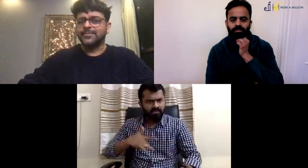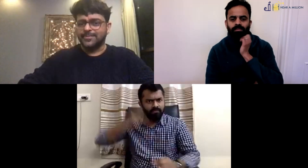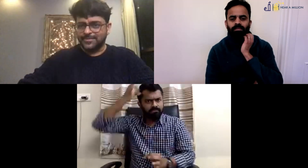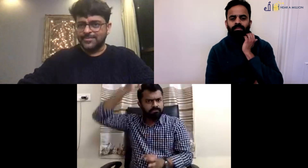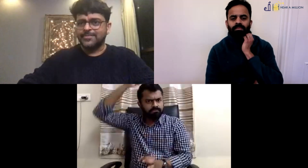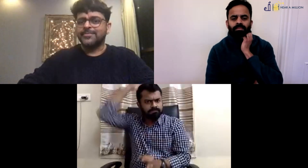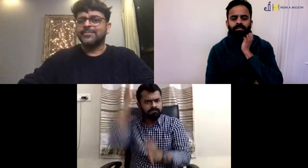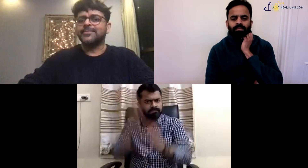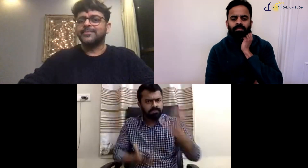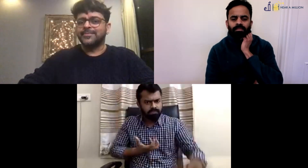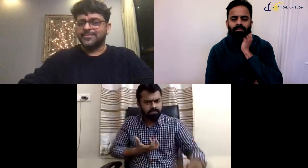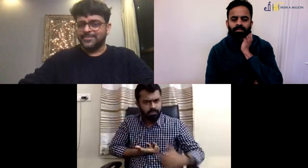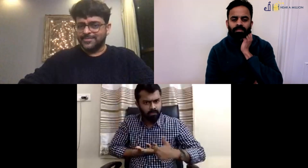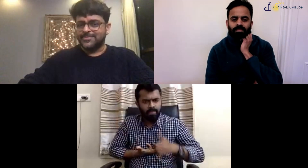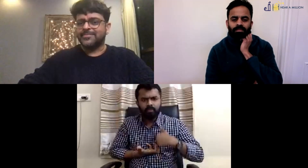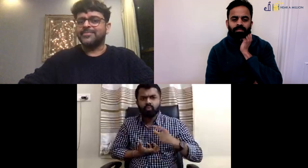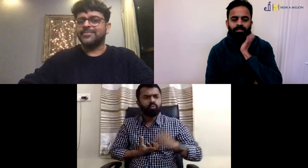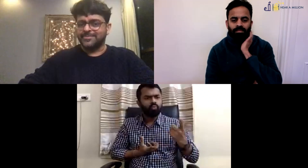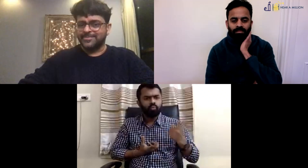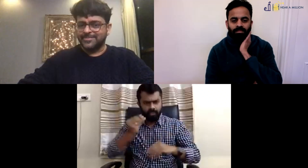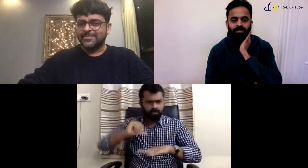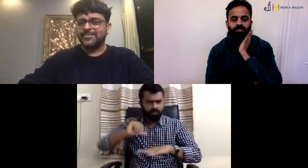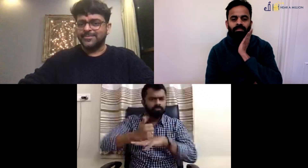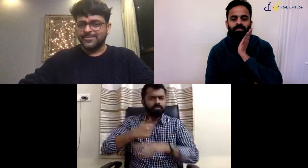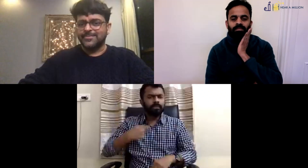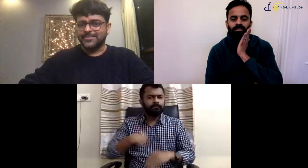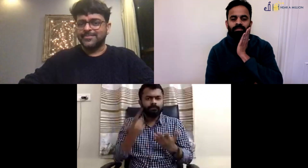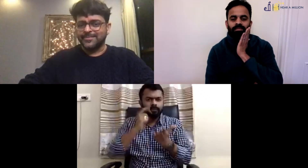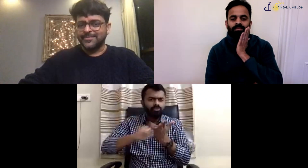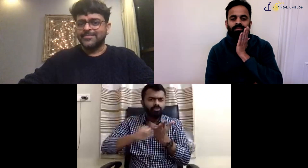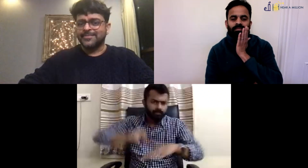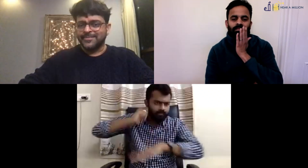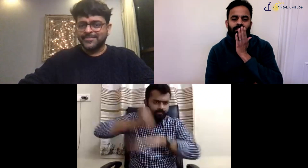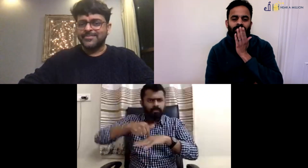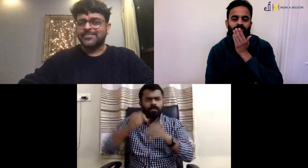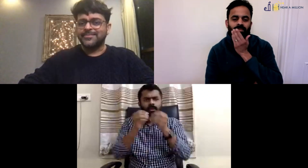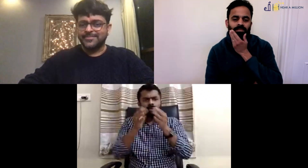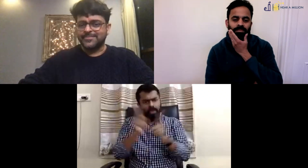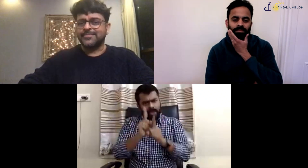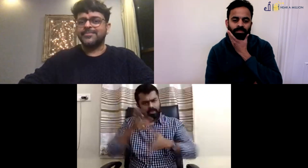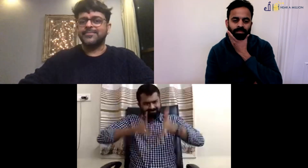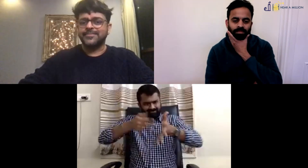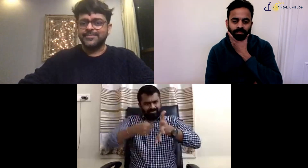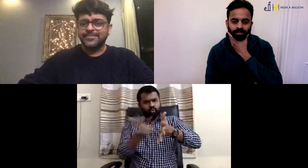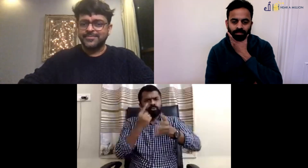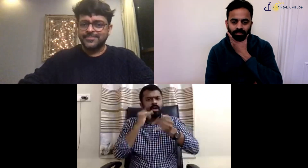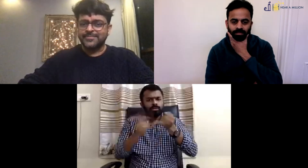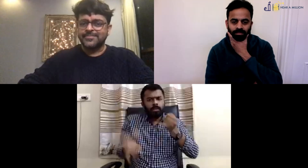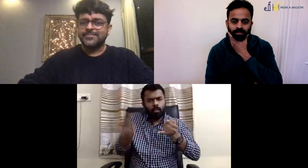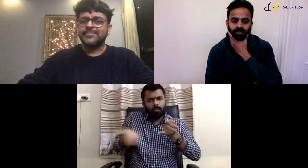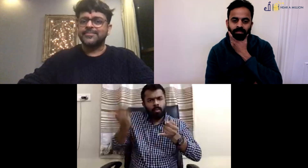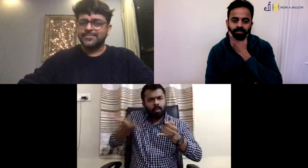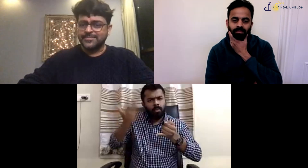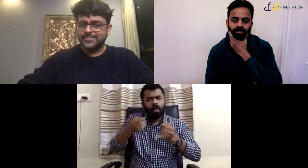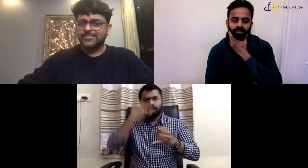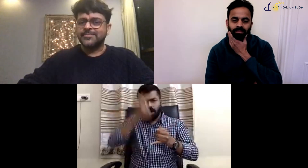the other countries. I felt bad. No, it should be our thing, right? So we have to set up our own thing. We have to do by